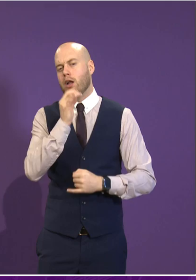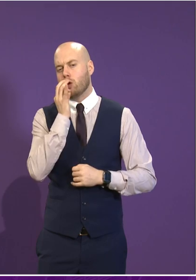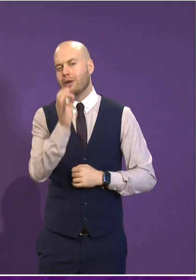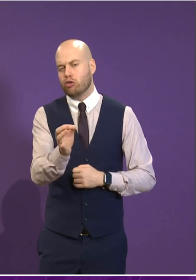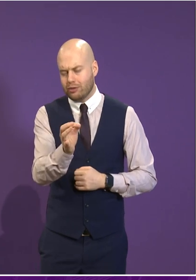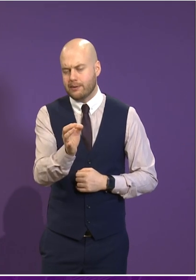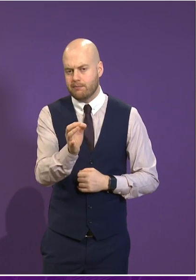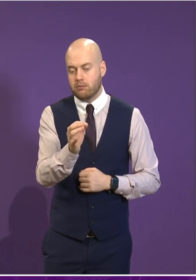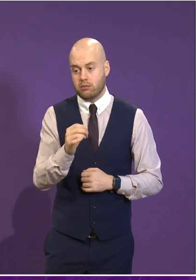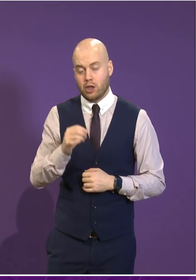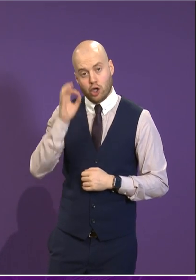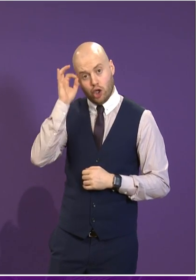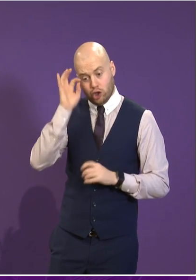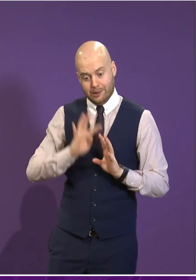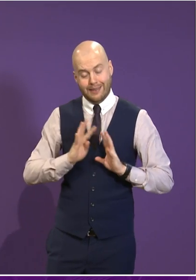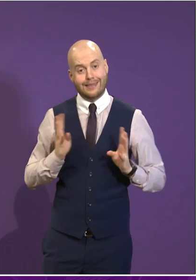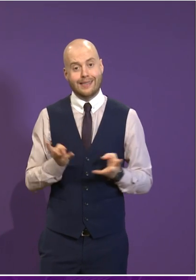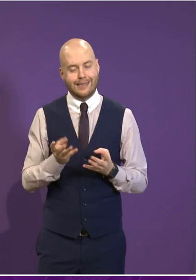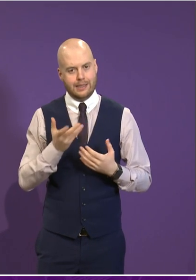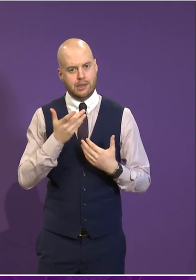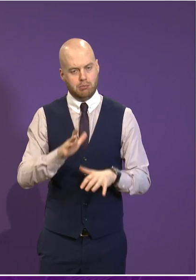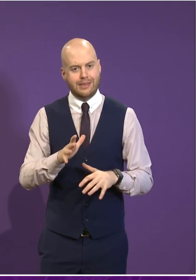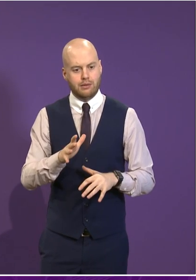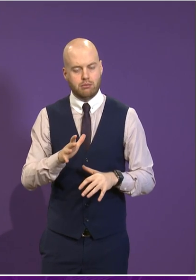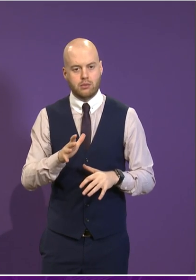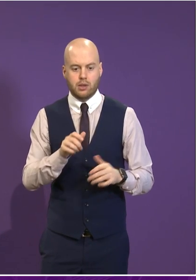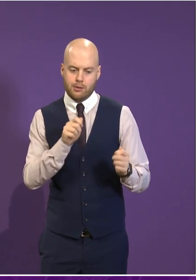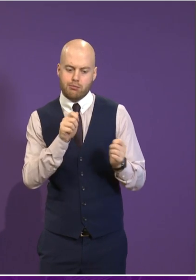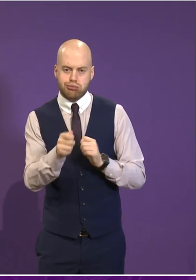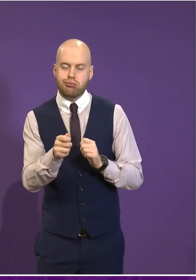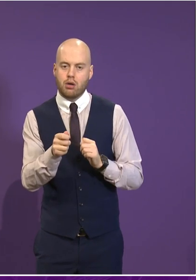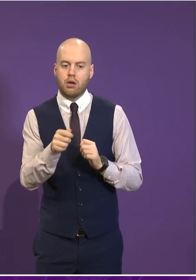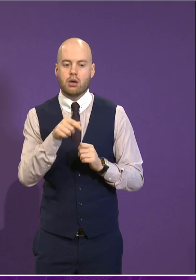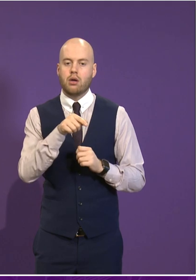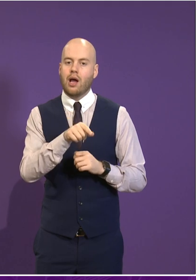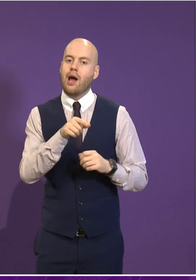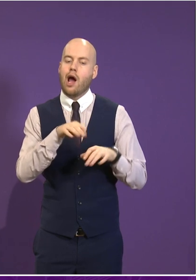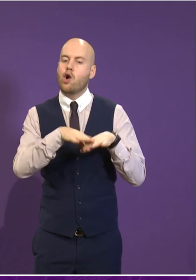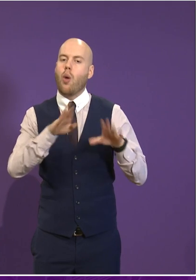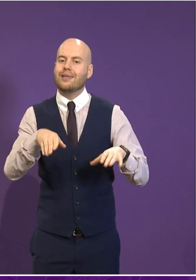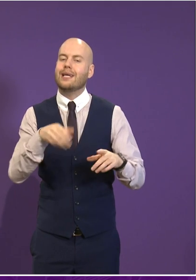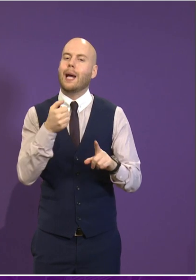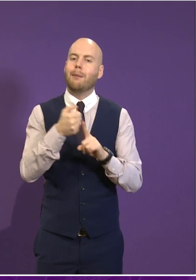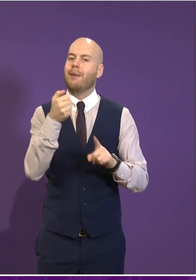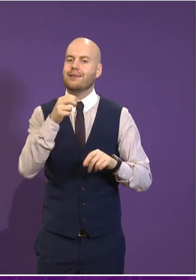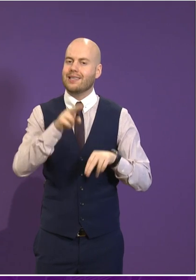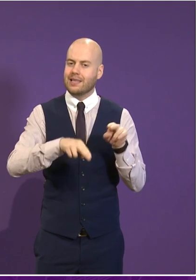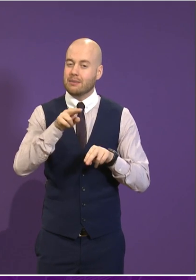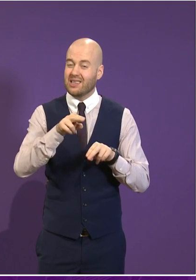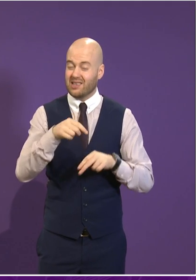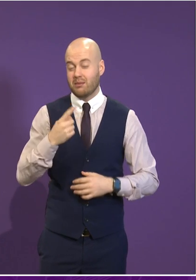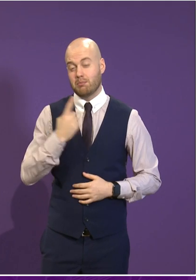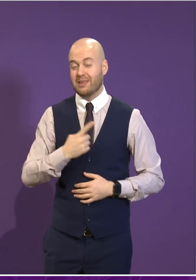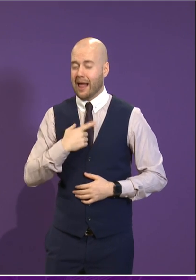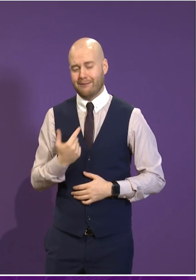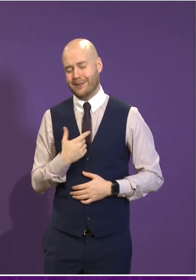the Equal Opportunities Committee in Session 4, commended equality impact assessments. I have to say I've got a bit of a bugbear about equality impact assessments, because they're only as good as